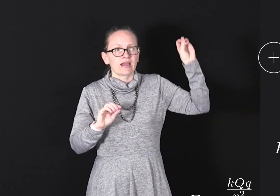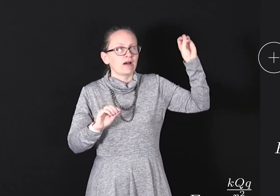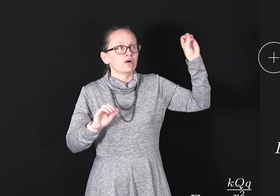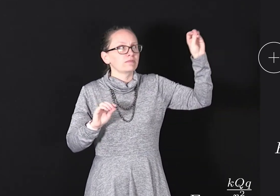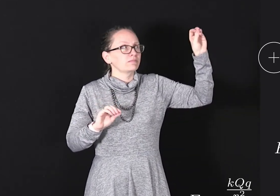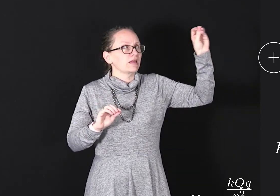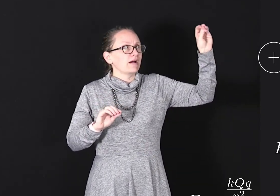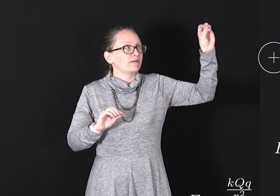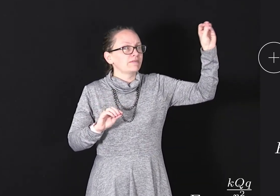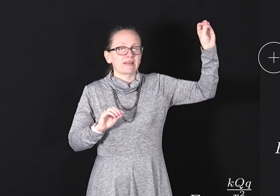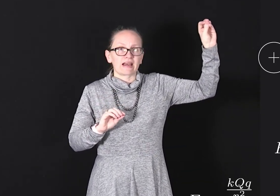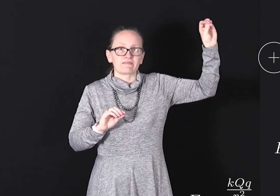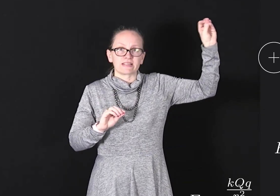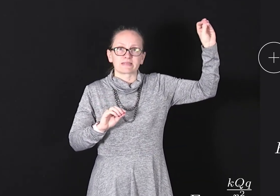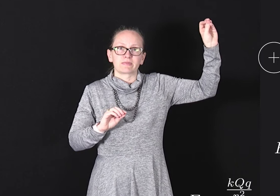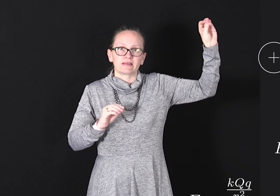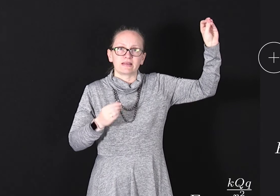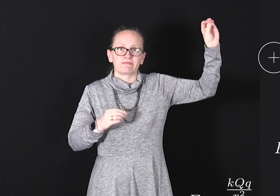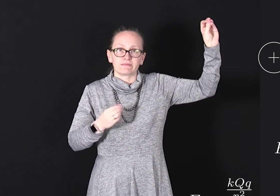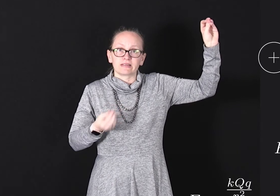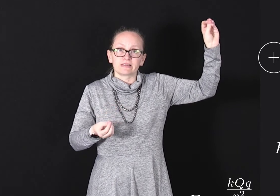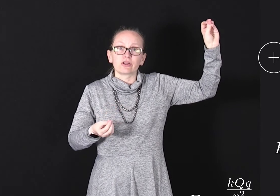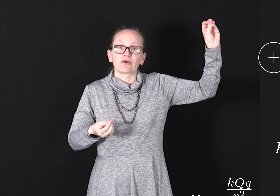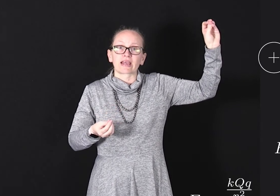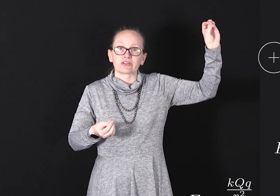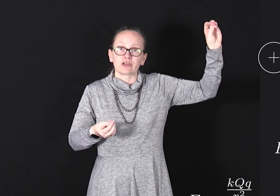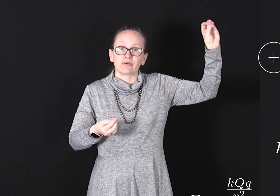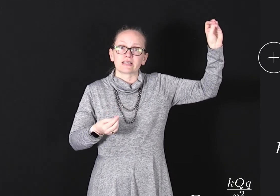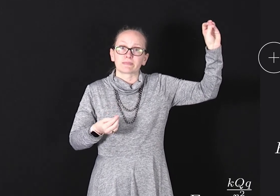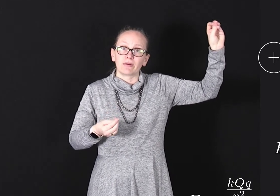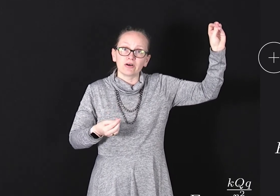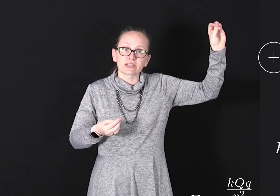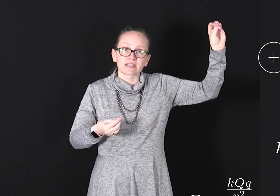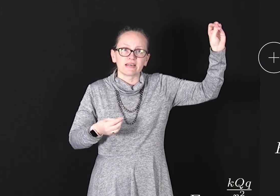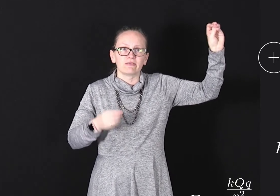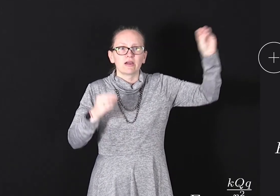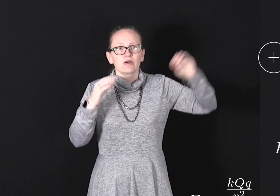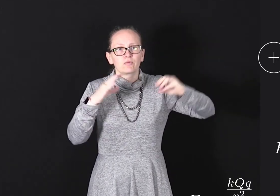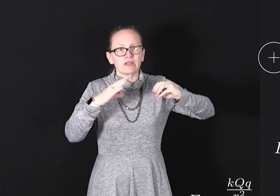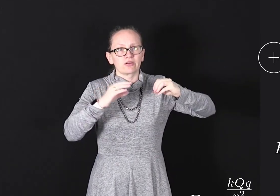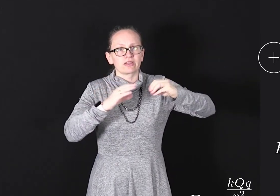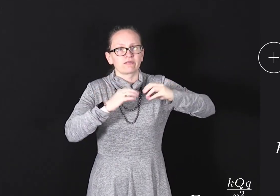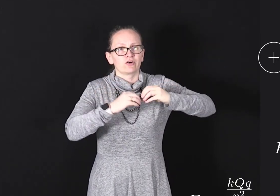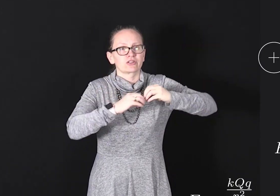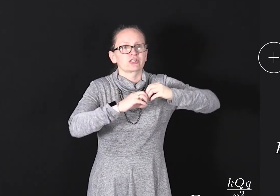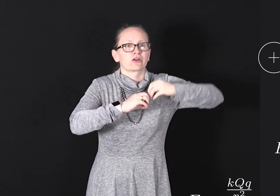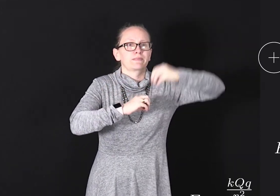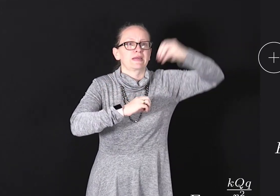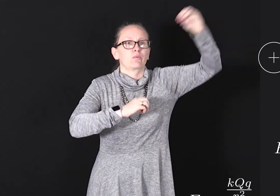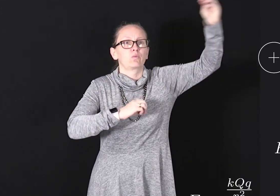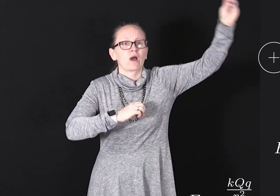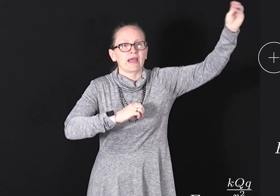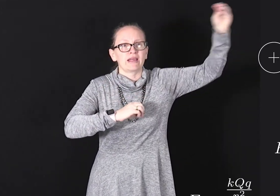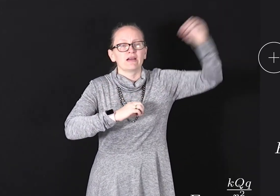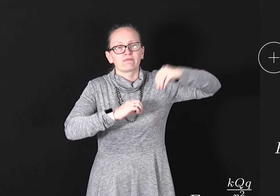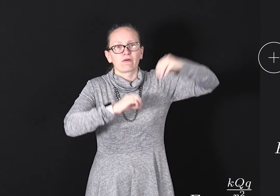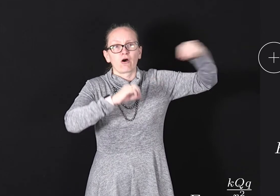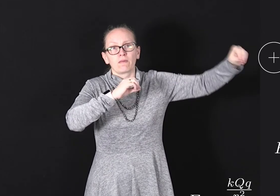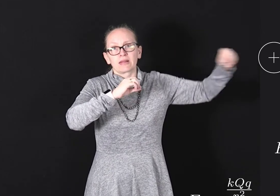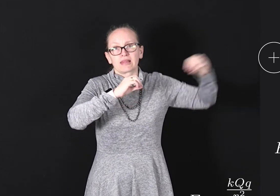Now, if lowercase q is positive, we know that the force is going to be away from